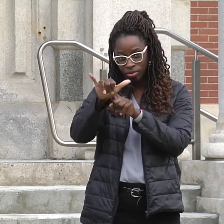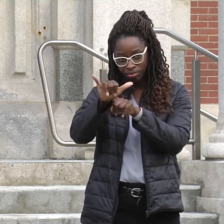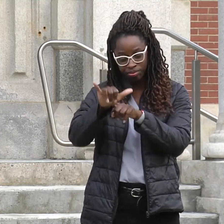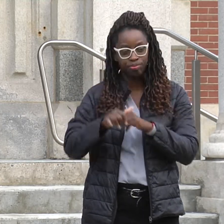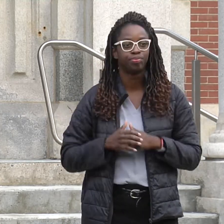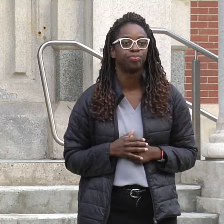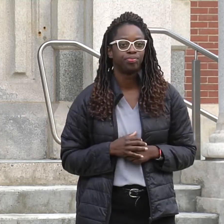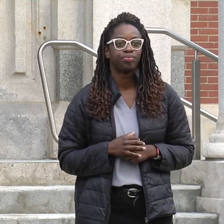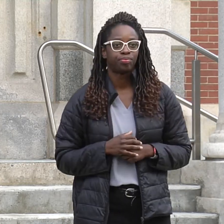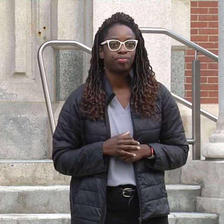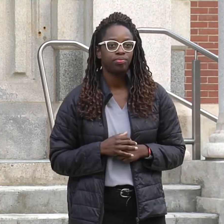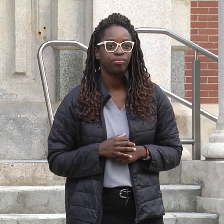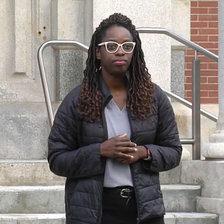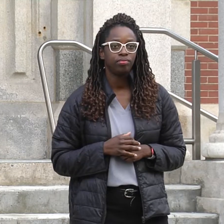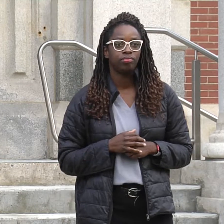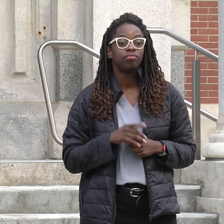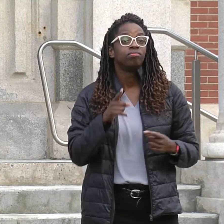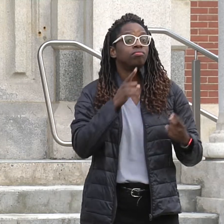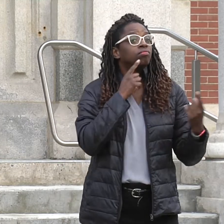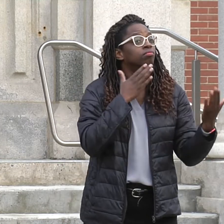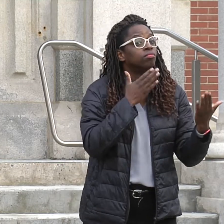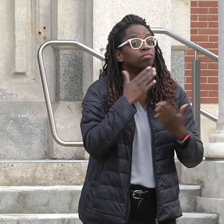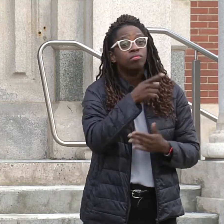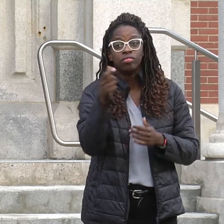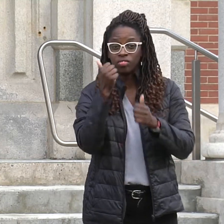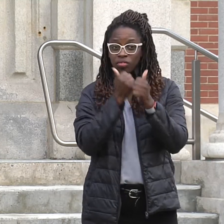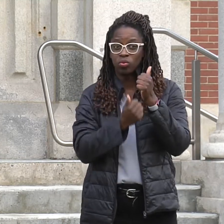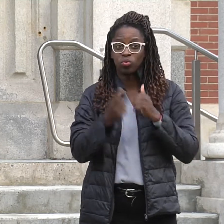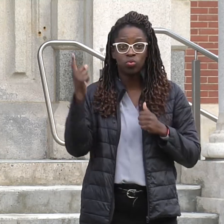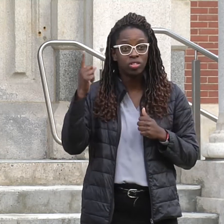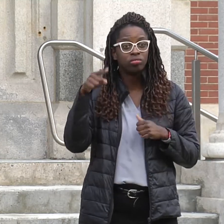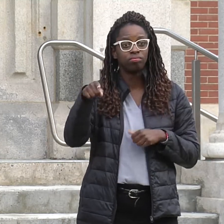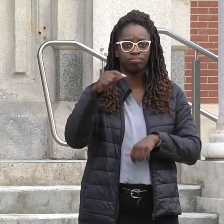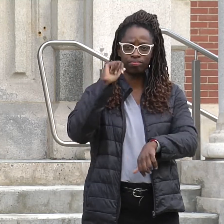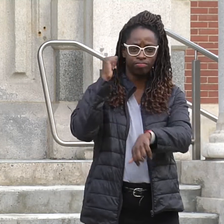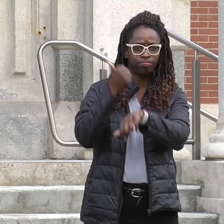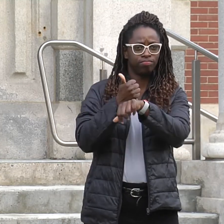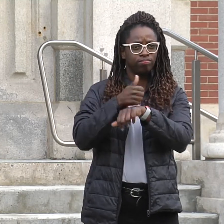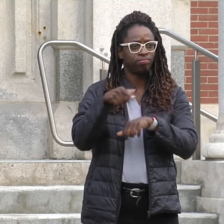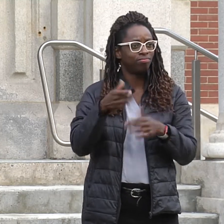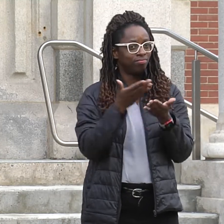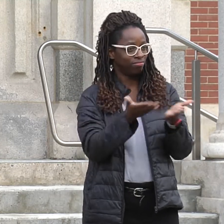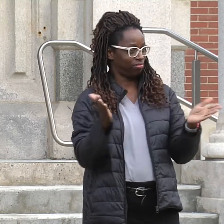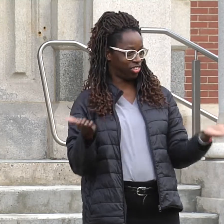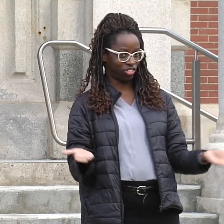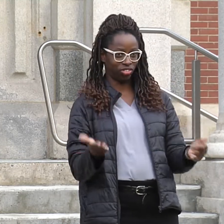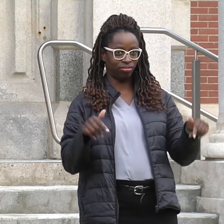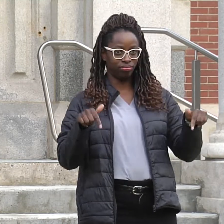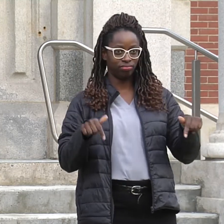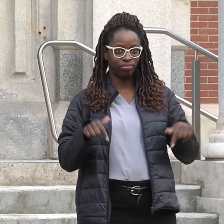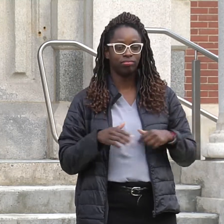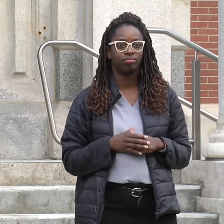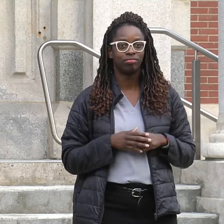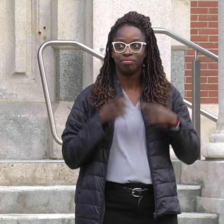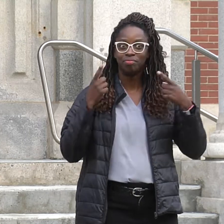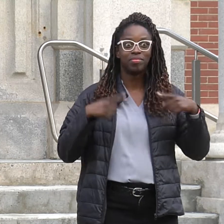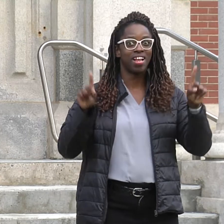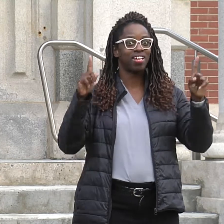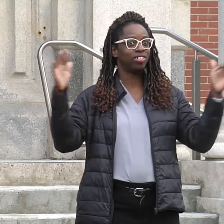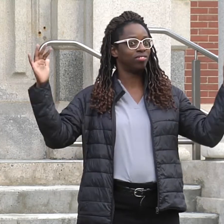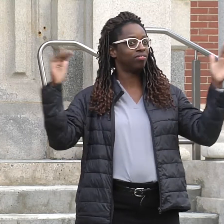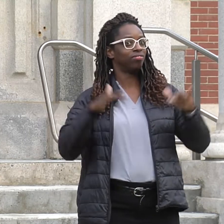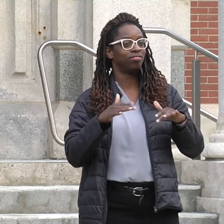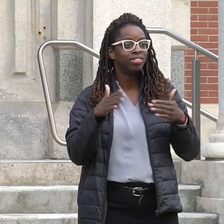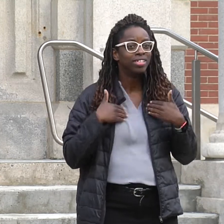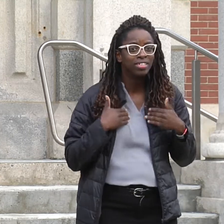day to its fruition. I want to especially recognize all of our young people, all of our children who are out here today, who will